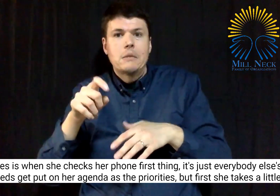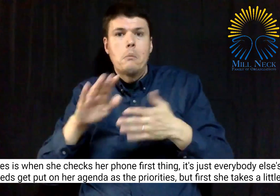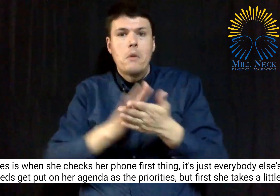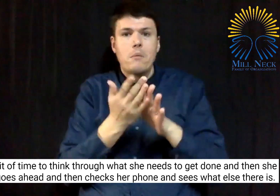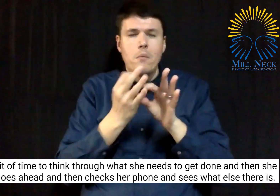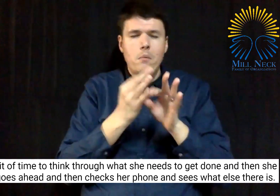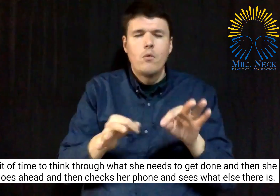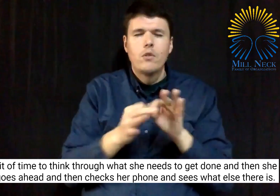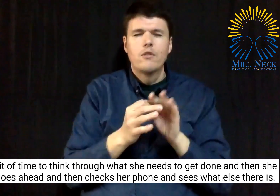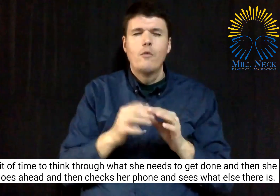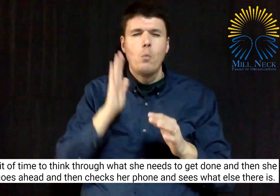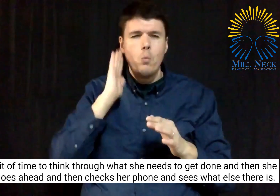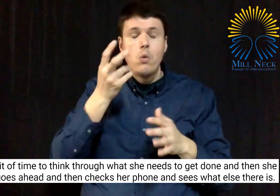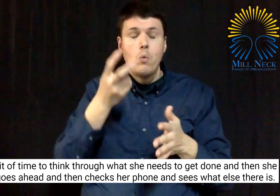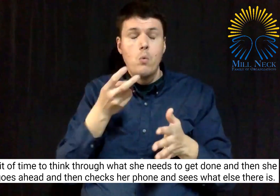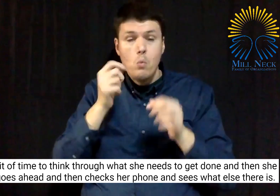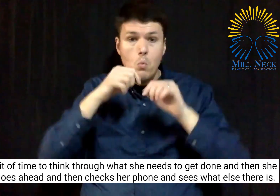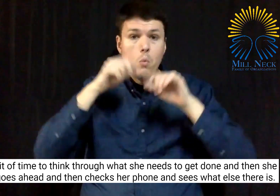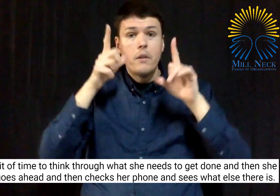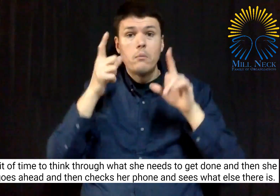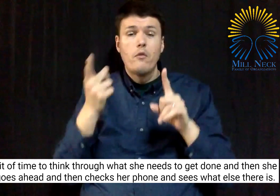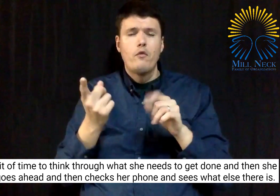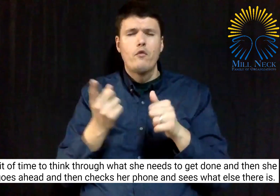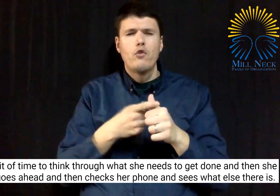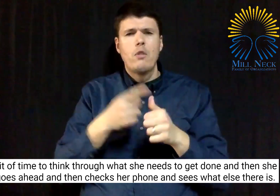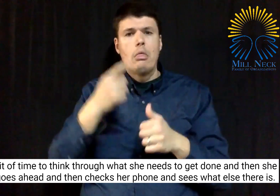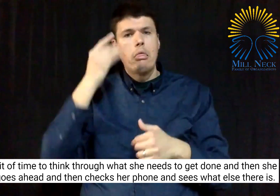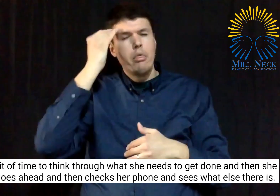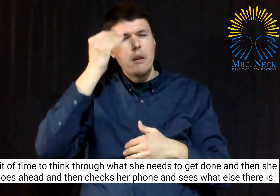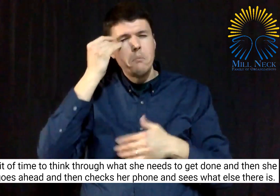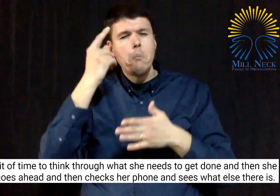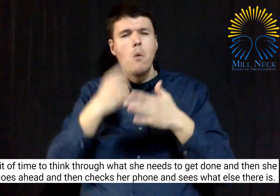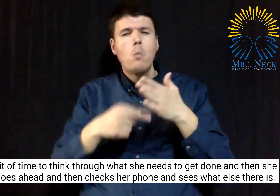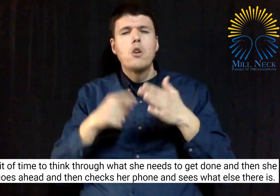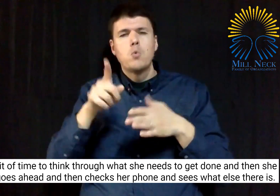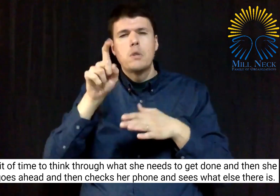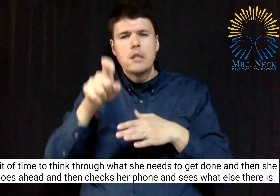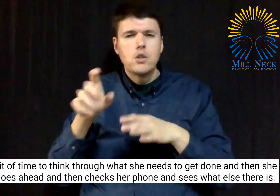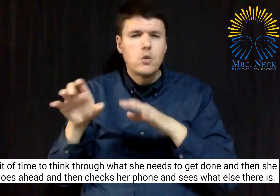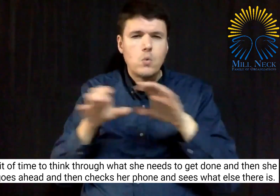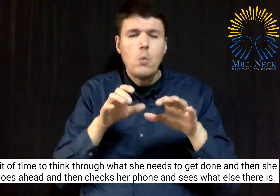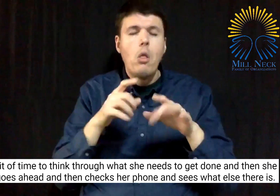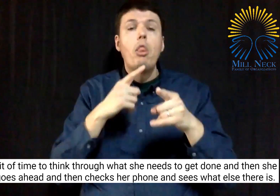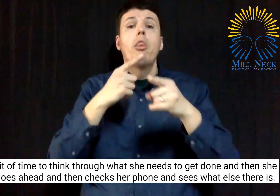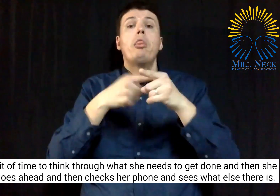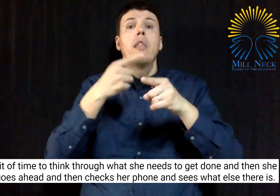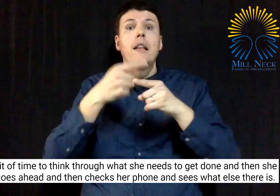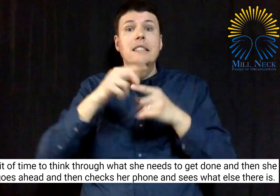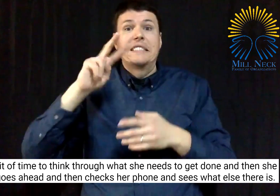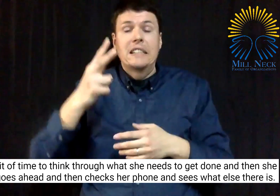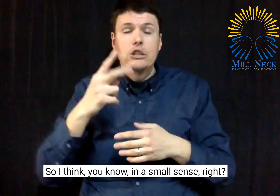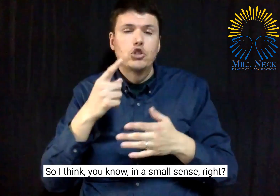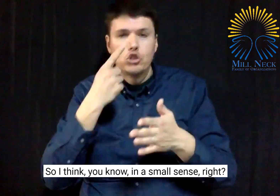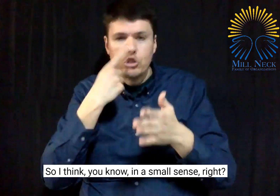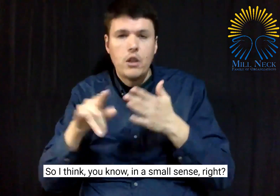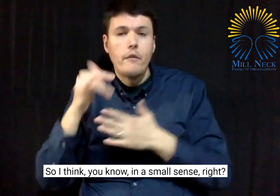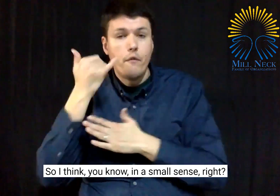little bit of time to think through what she needs to get done. And then she goes ahead and checks her phone and sees what else there is. So I think, in a